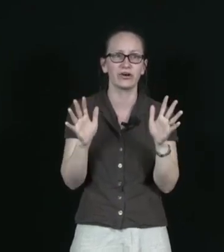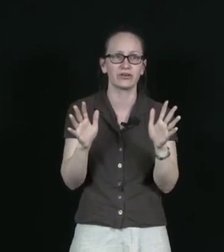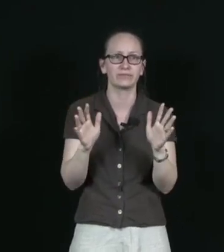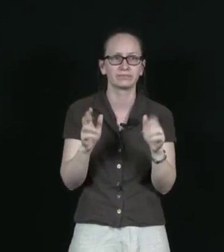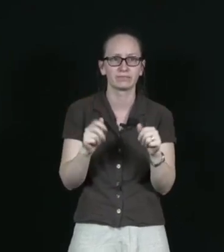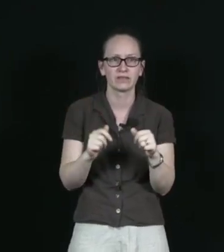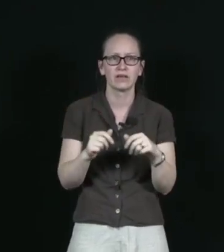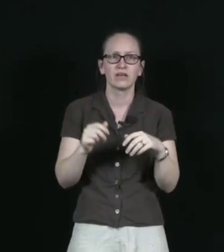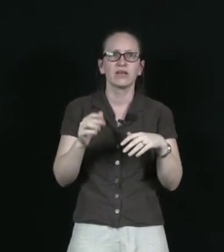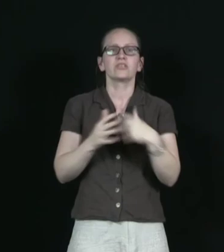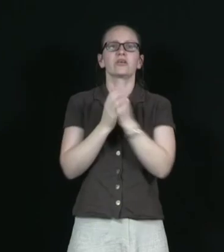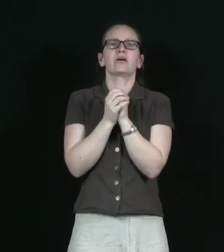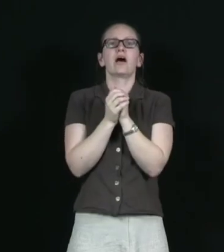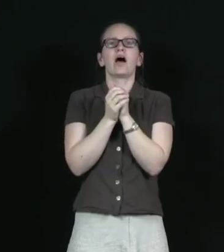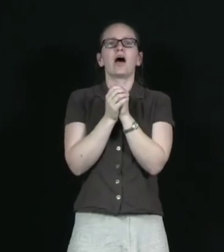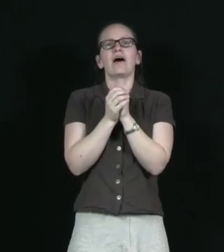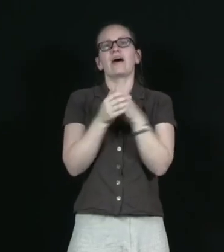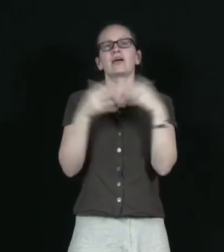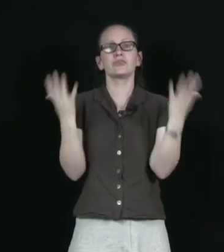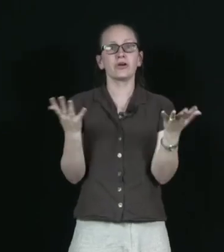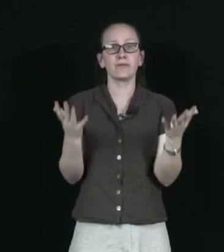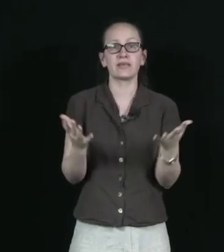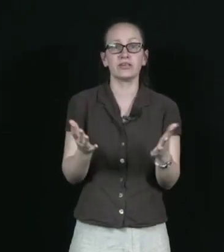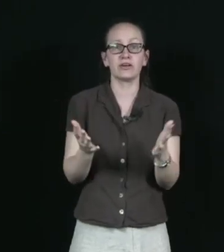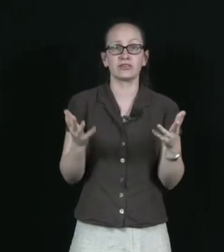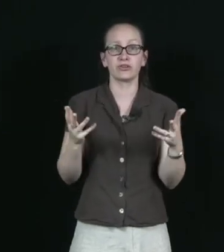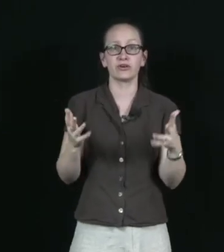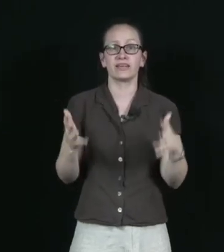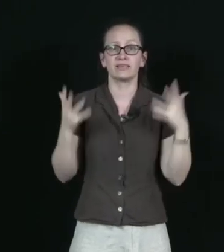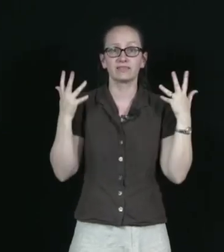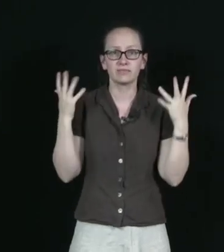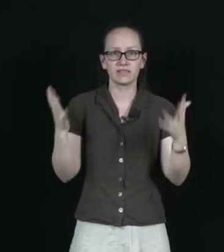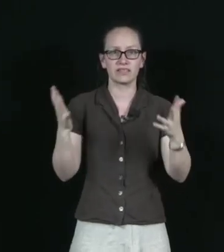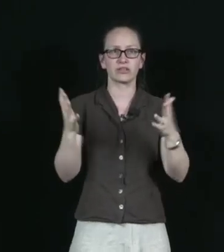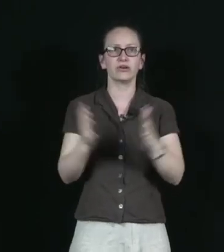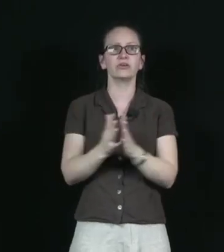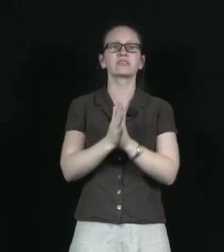own. So I do hope that you enjoy this